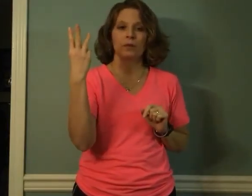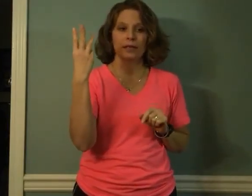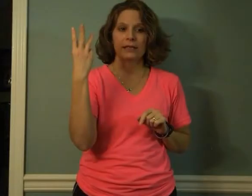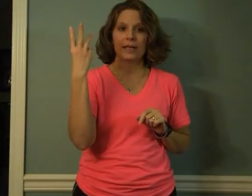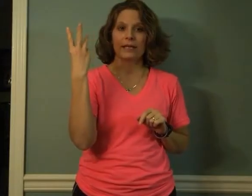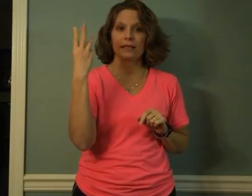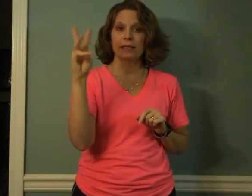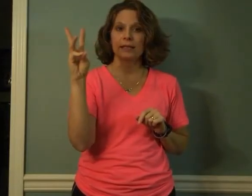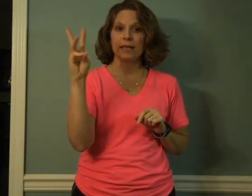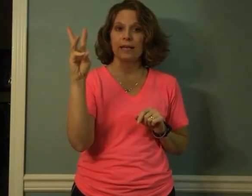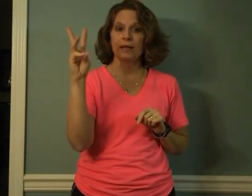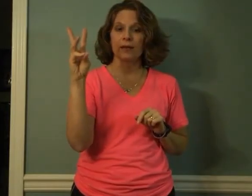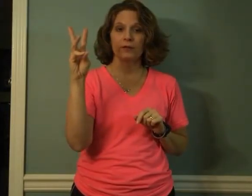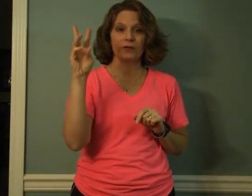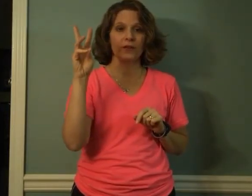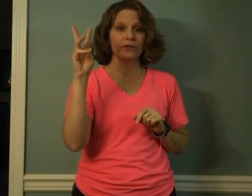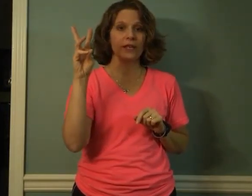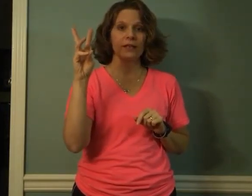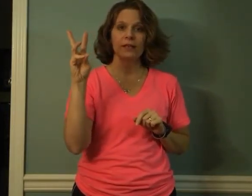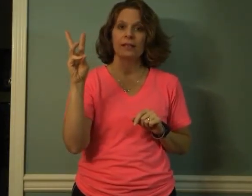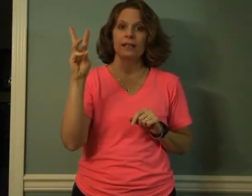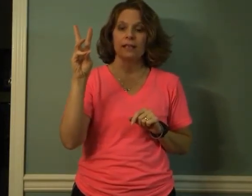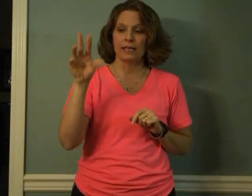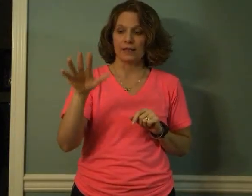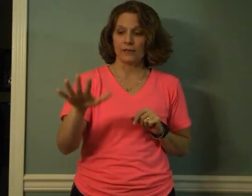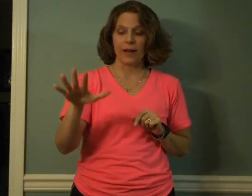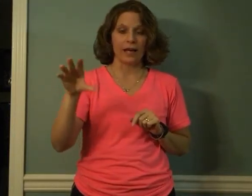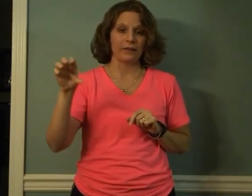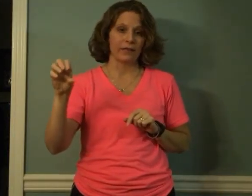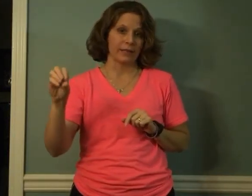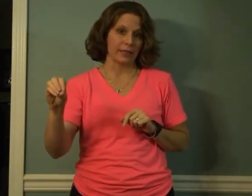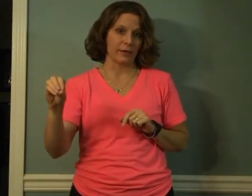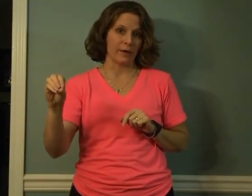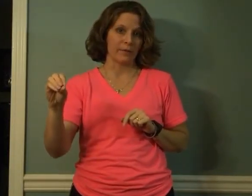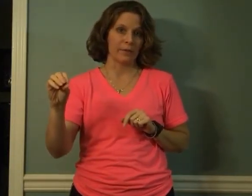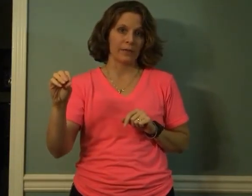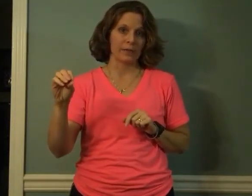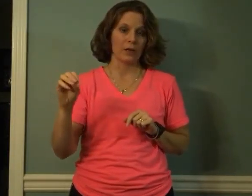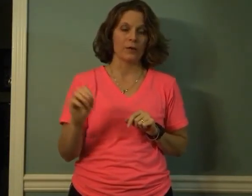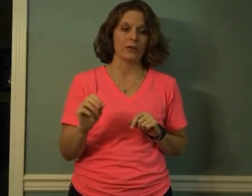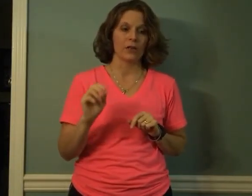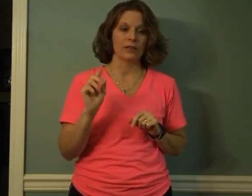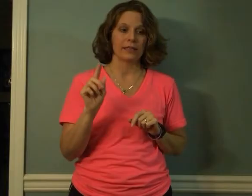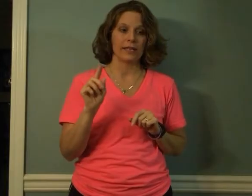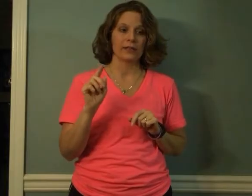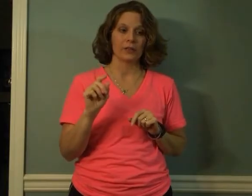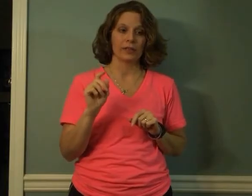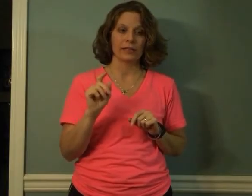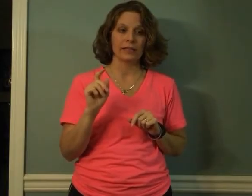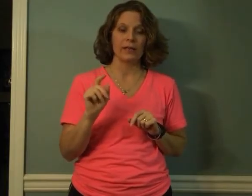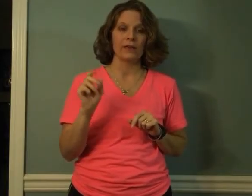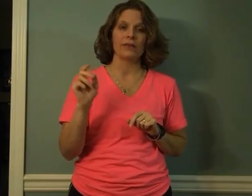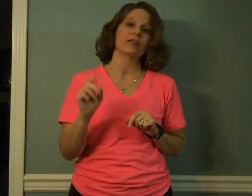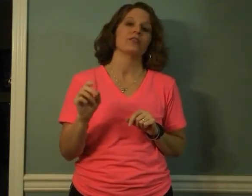going to say 16, and then for 50 is 50. So the song's going to say circa 1650 to circa